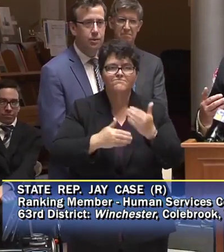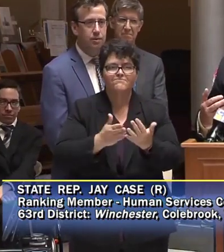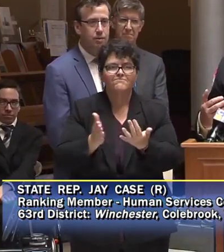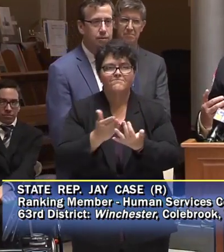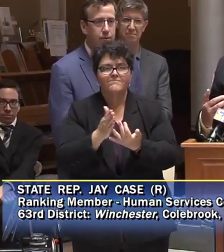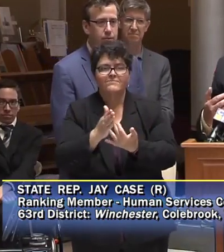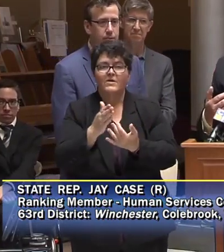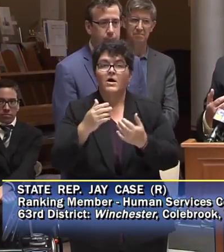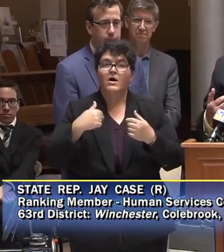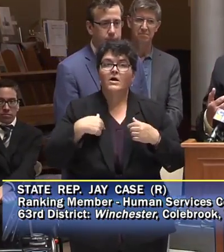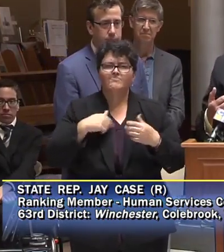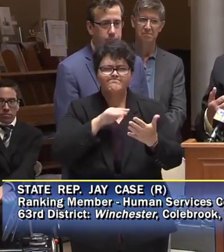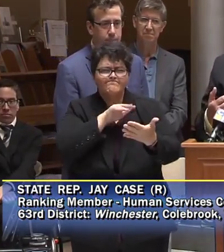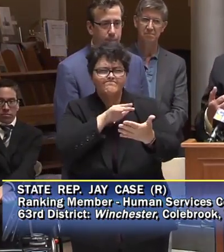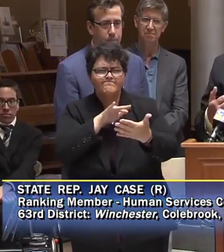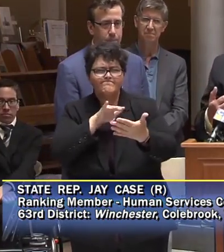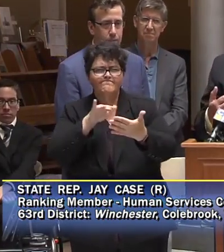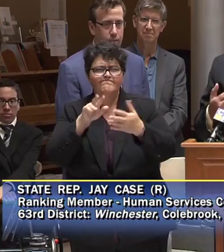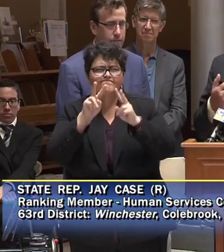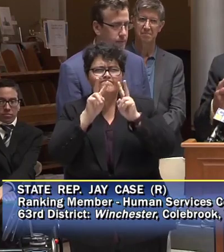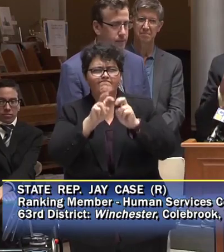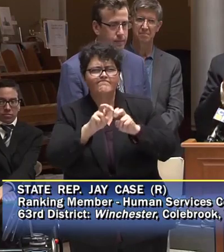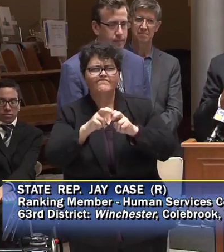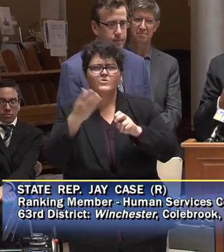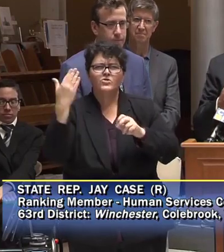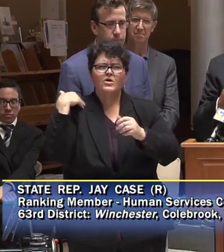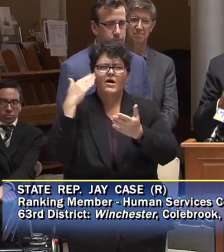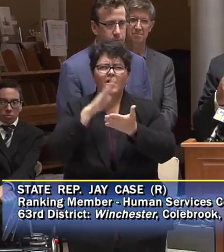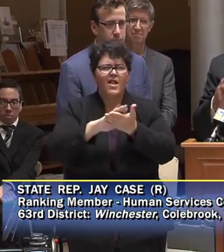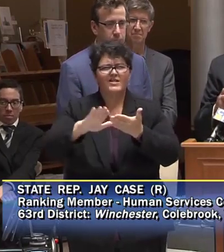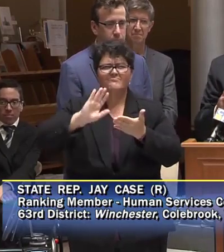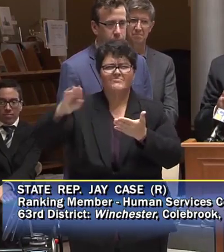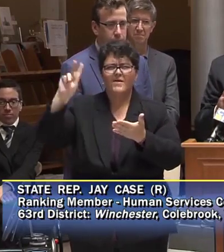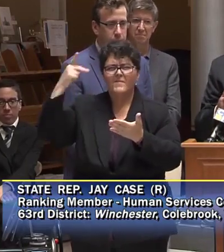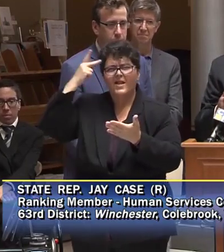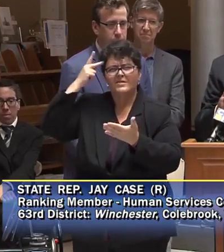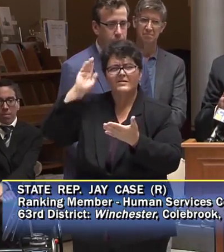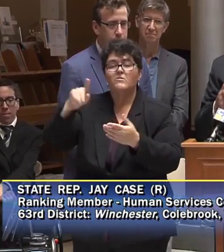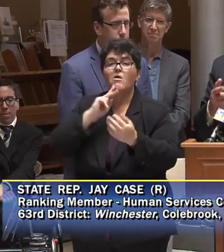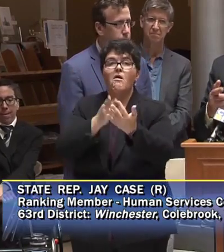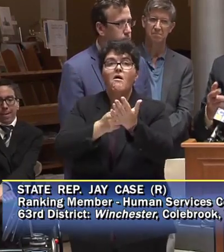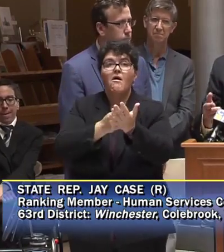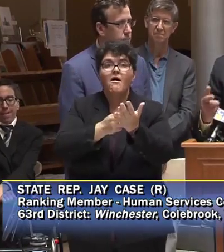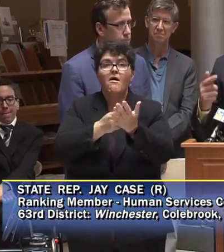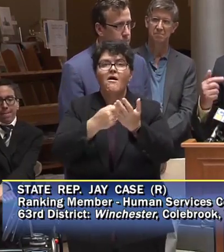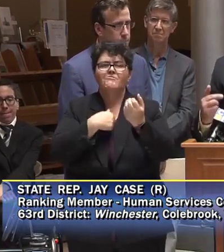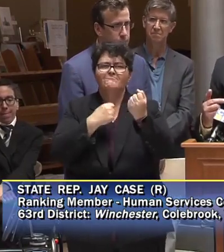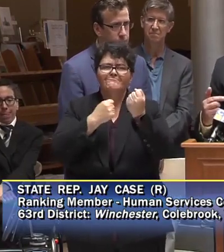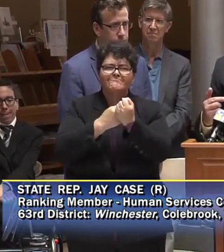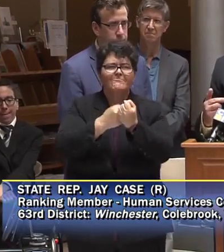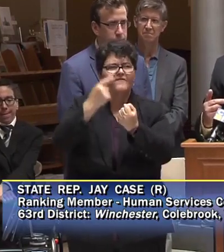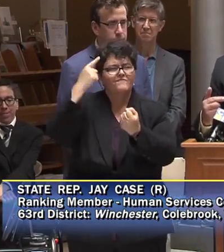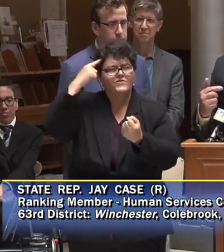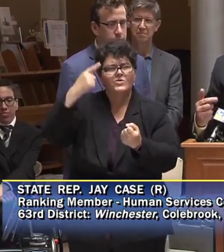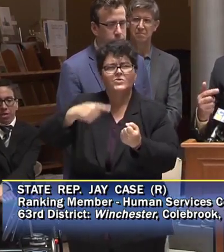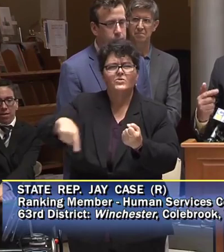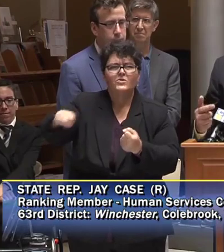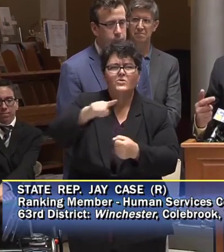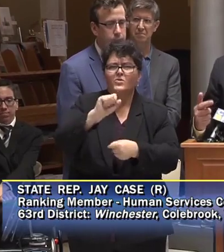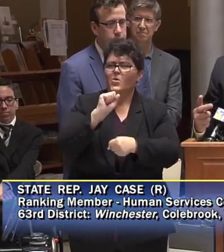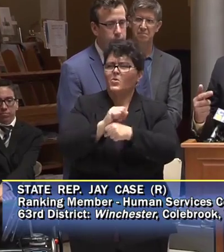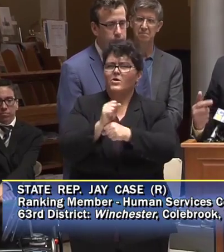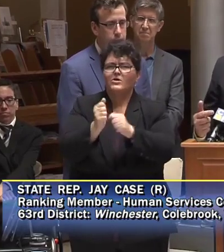in politics, but it's because of you, the advocates, working together with us. That's